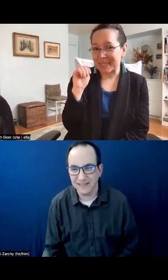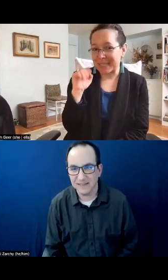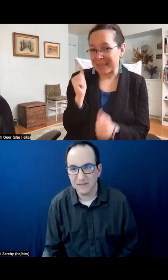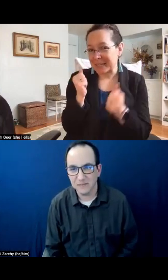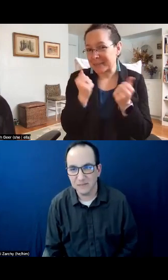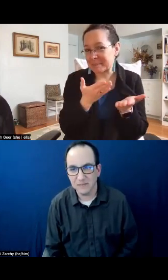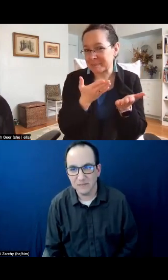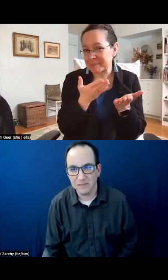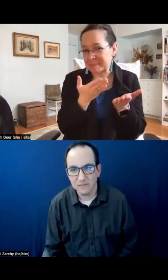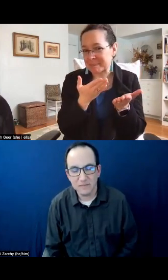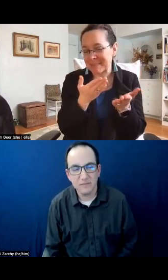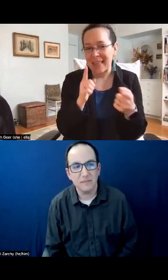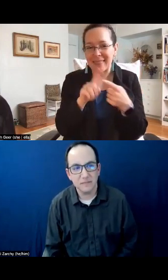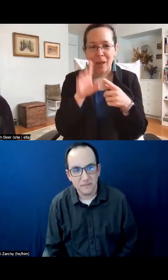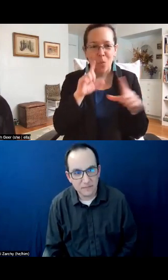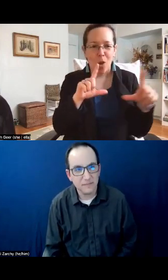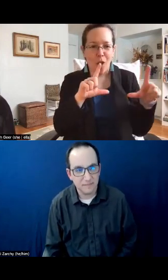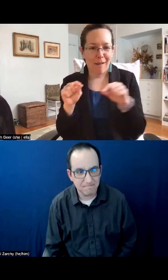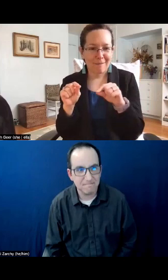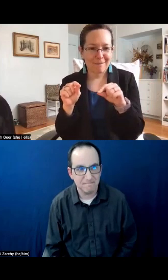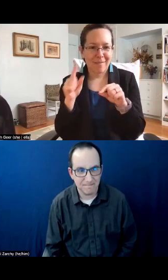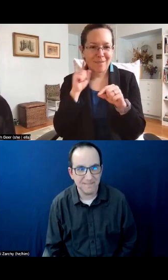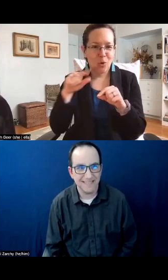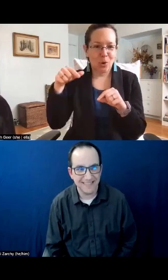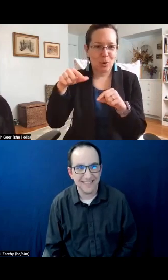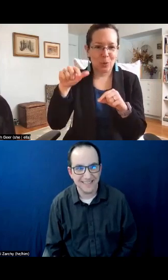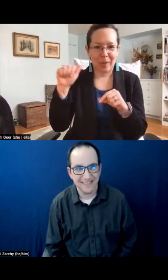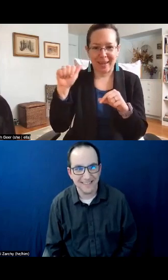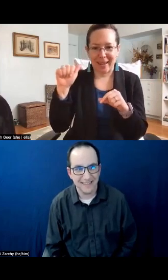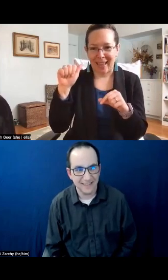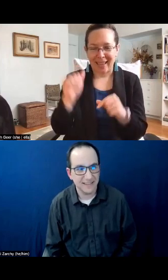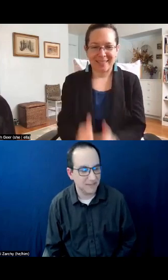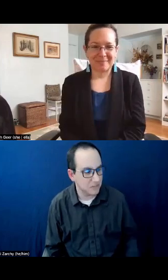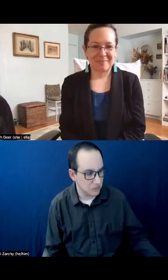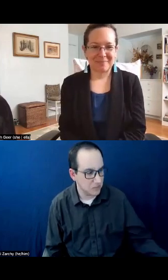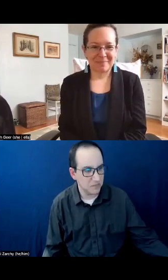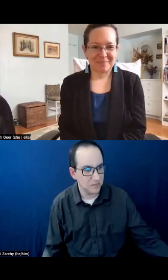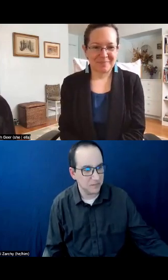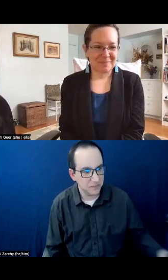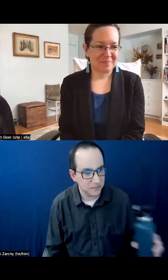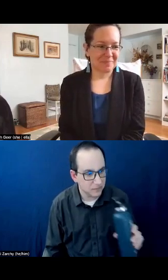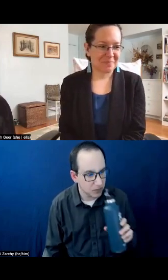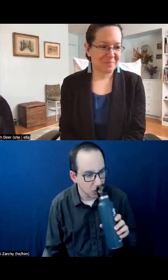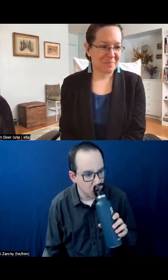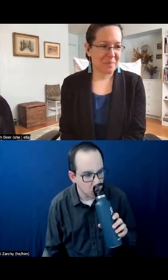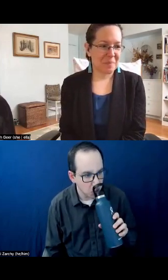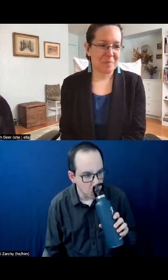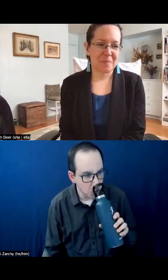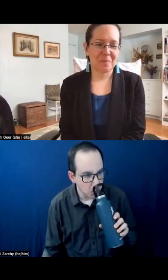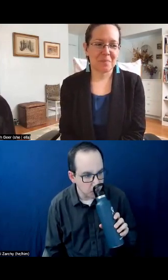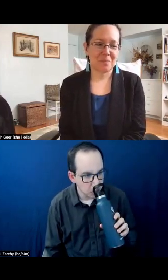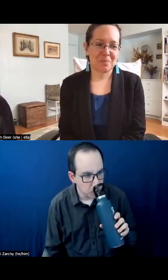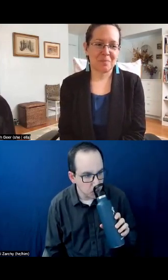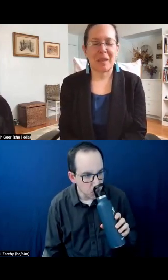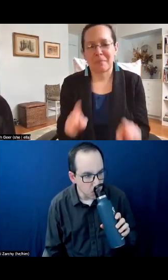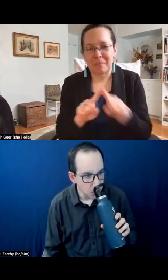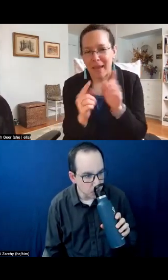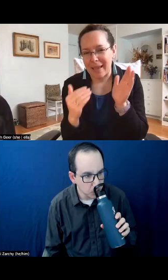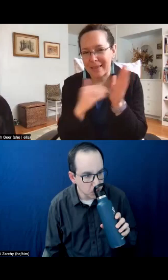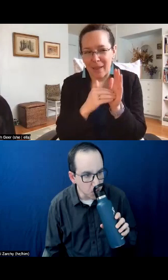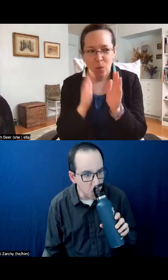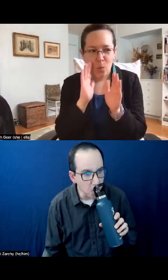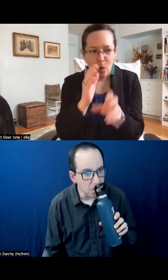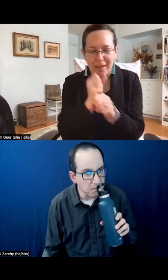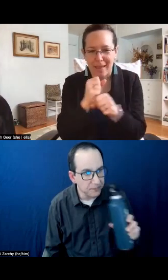you are more than welcome to take that down either for our email address, or if you're a social media person, go